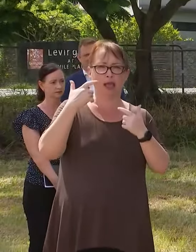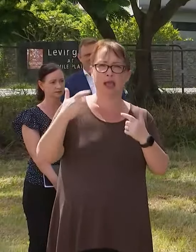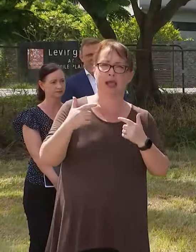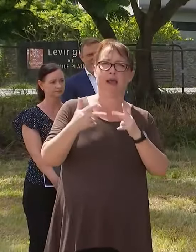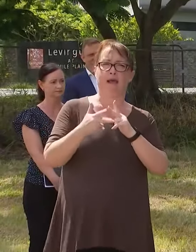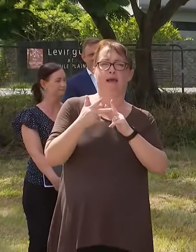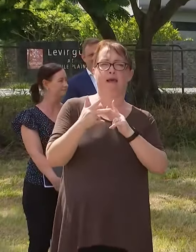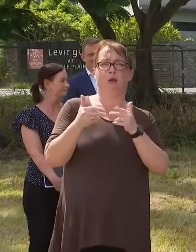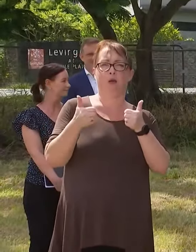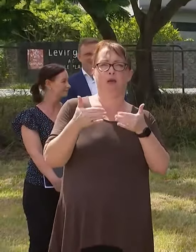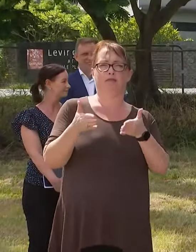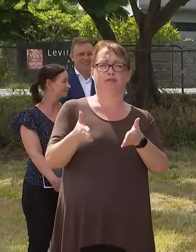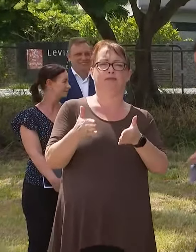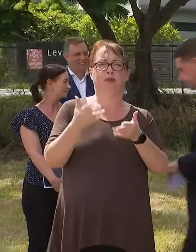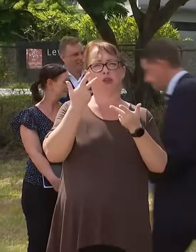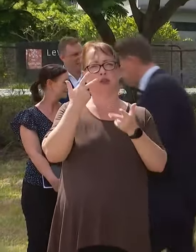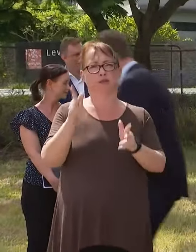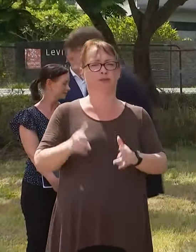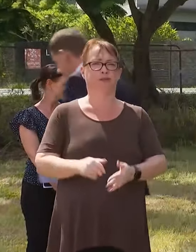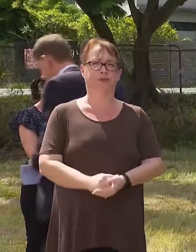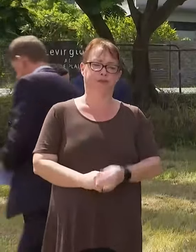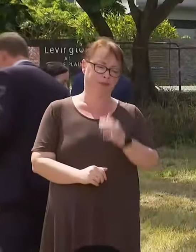that.